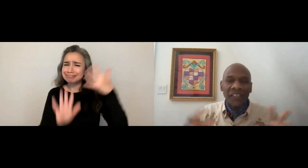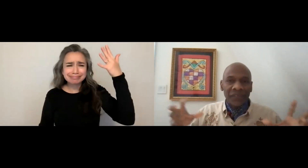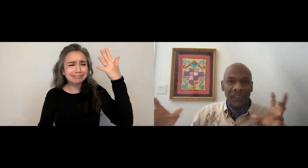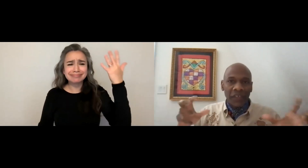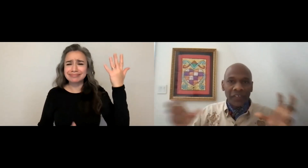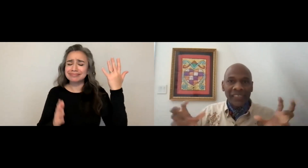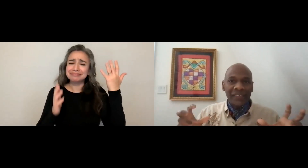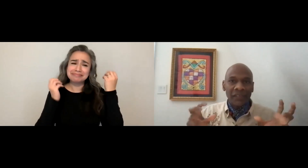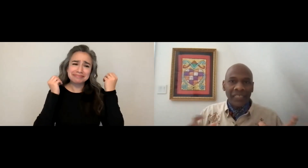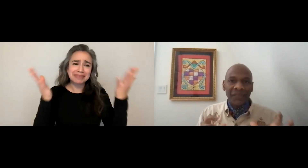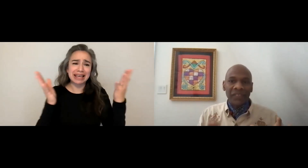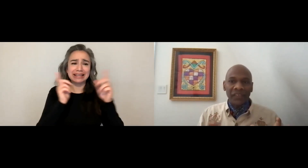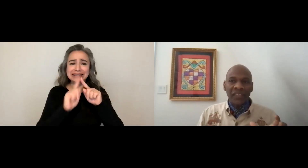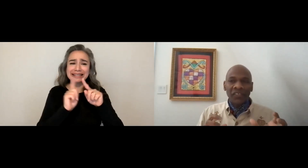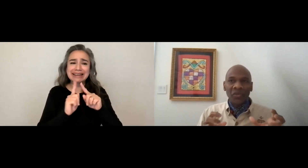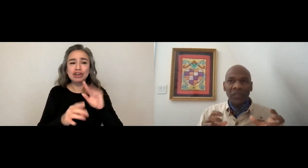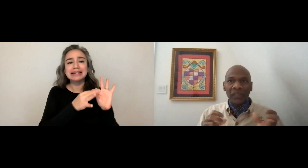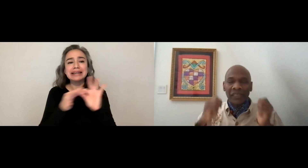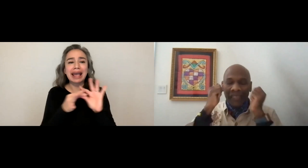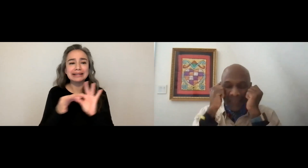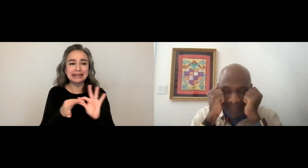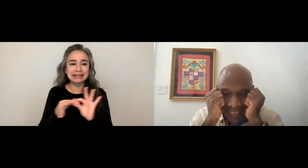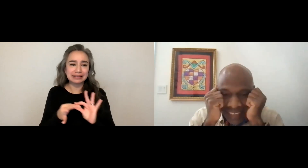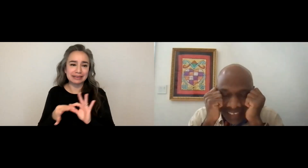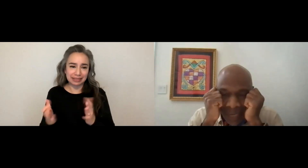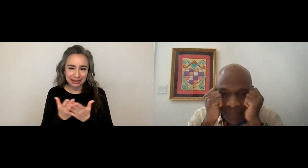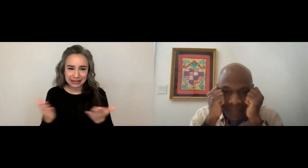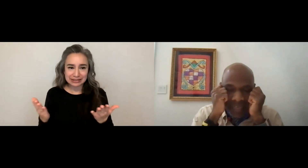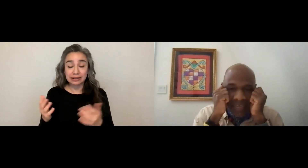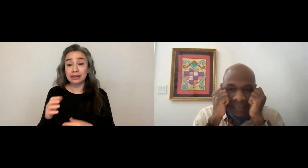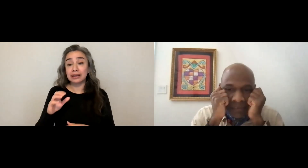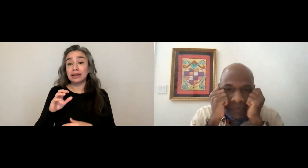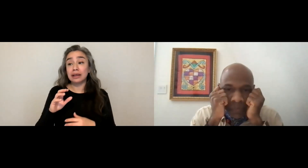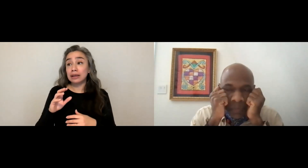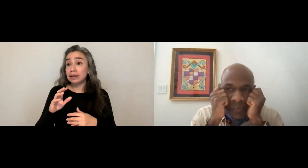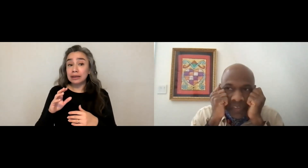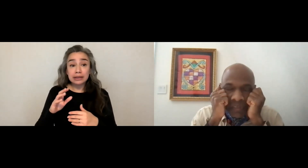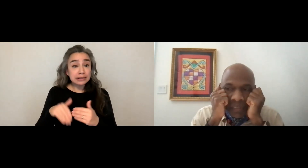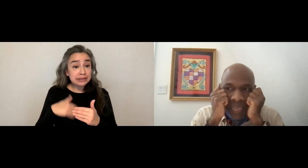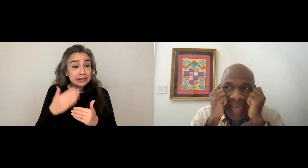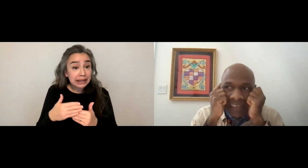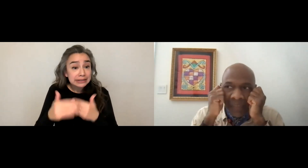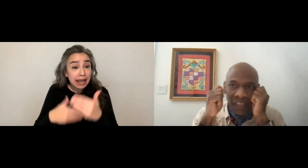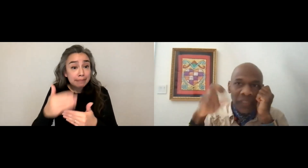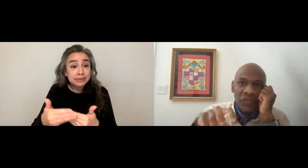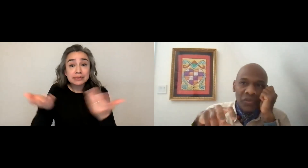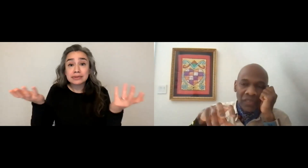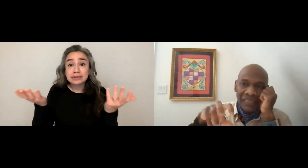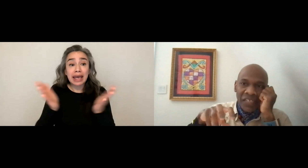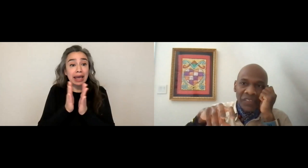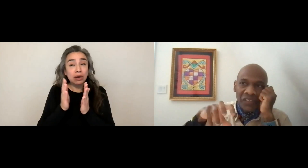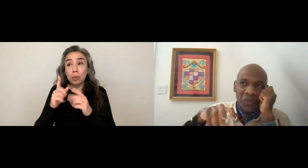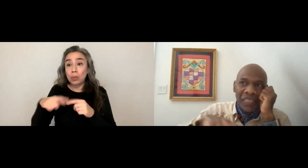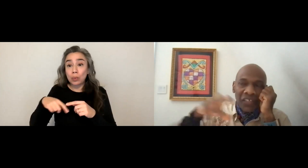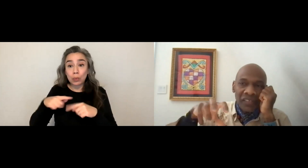all kinds of connected fields. So as next steps, one must ask, what can we do